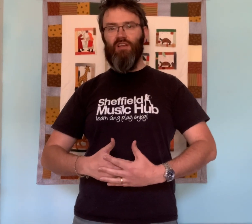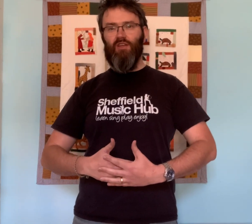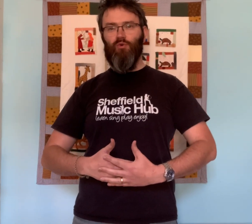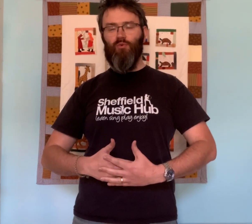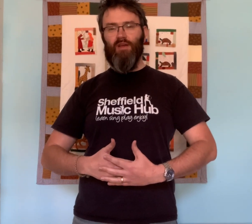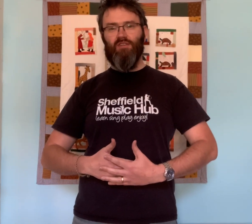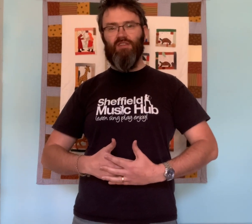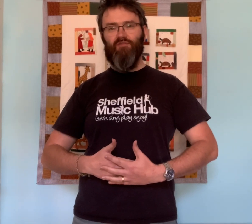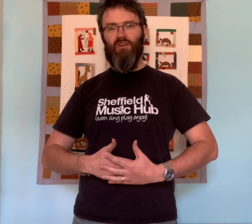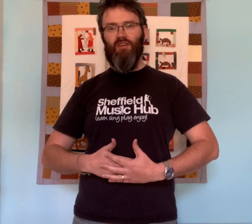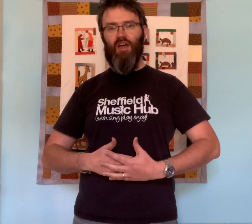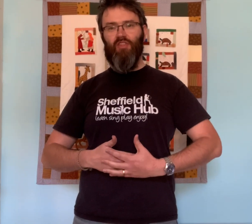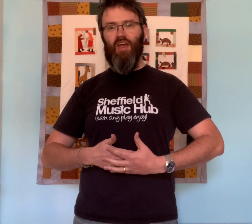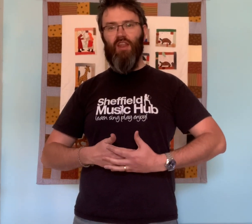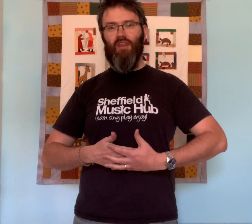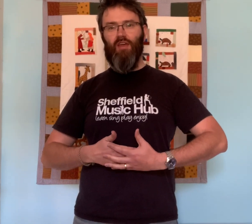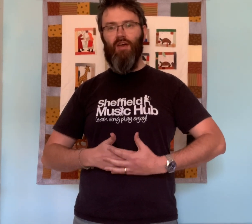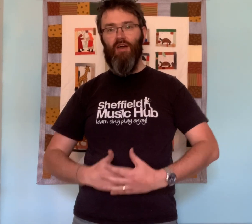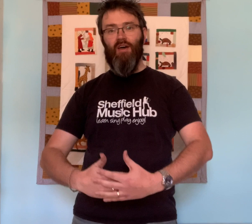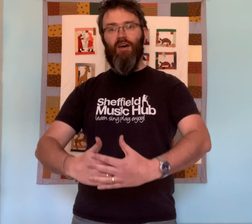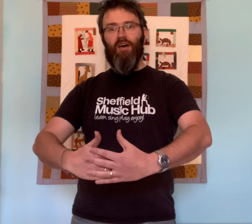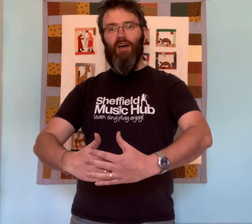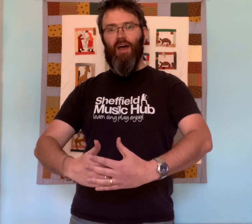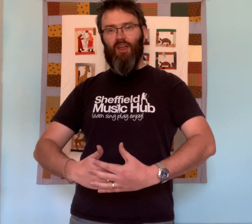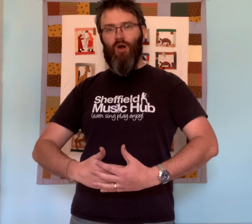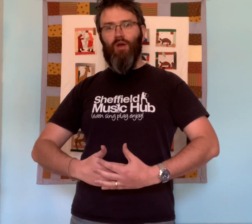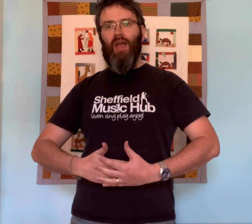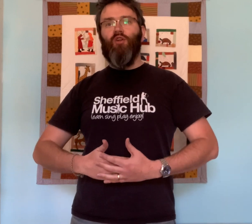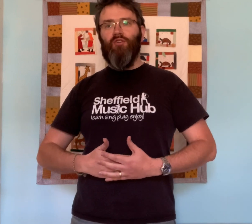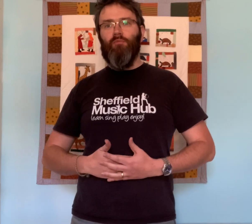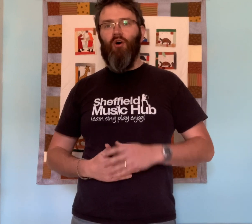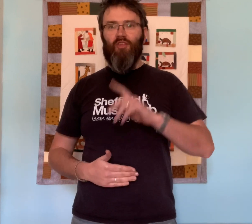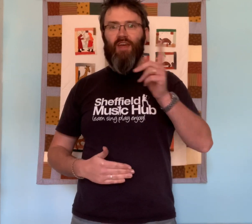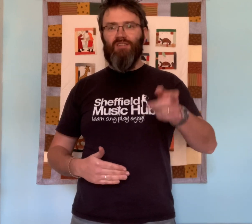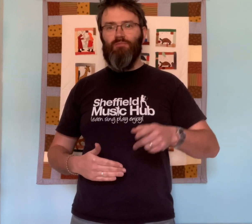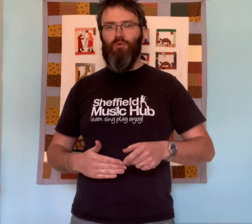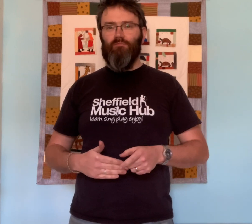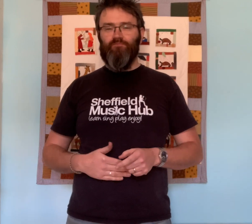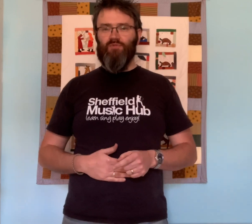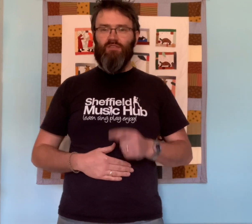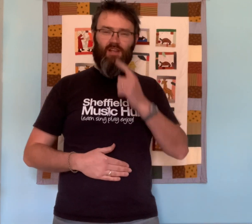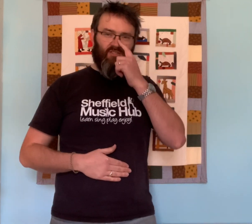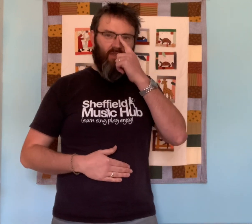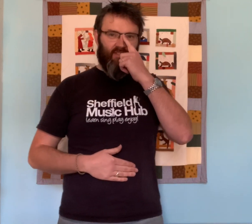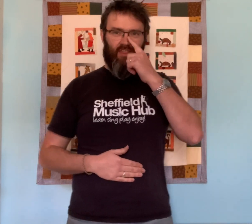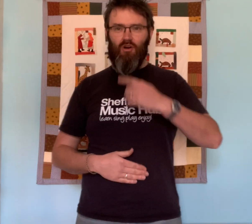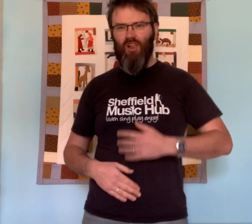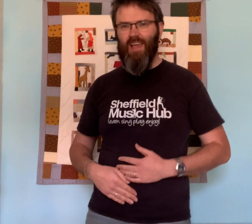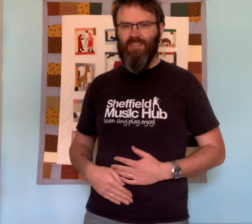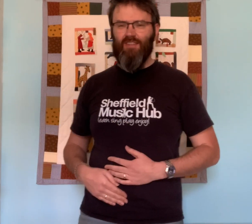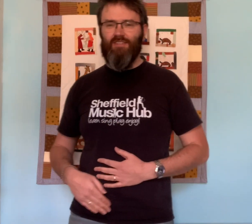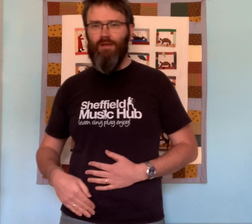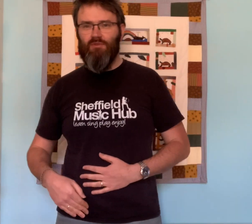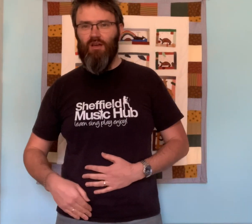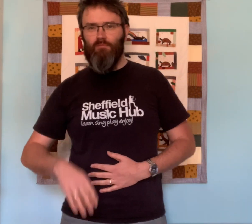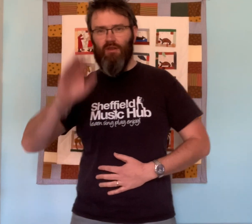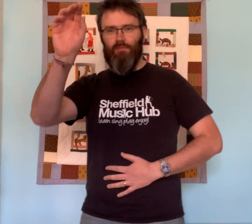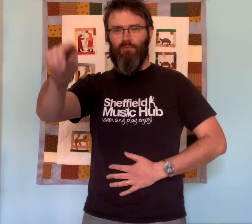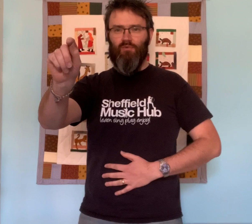all the way up to 7, and go again on the next number 1. So let's do that together. I'll hiss at the same time, but I'll be